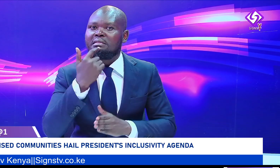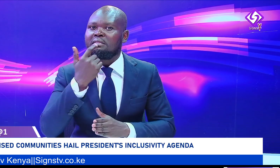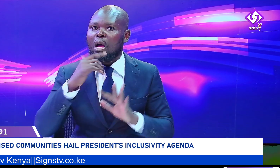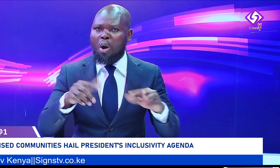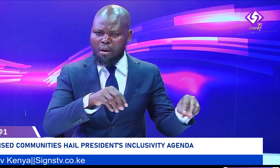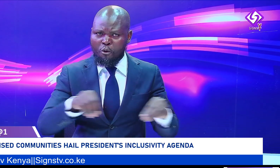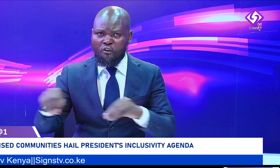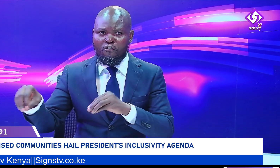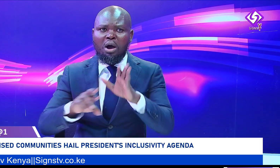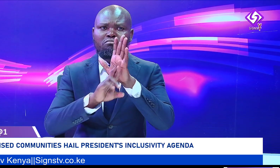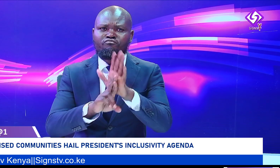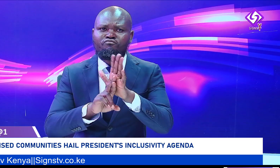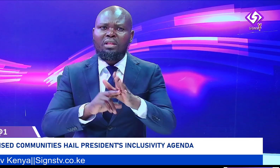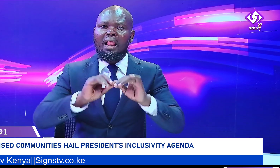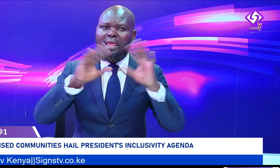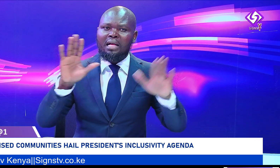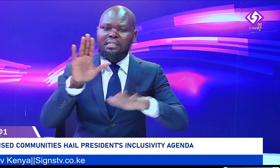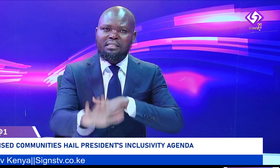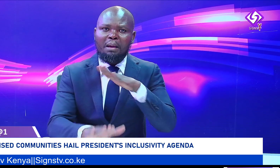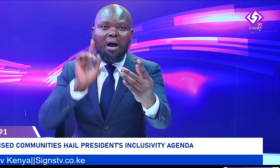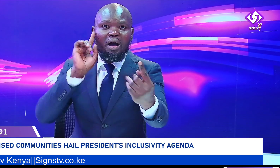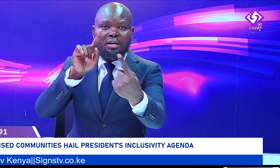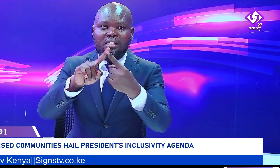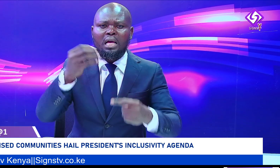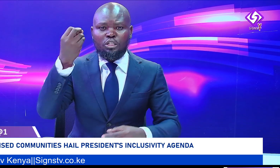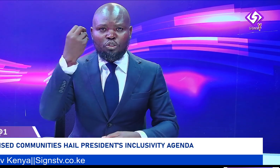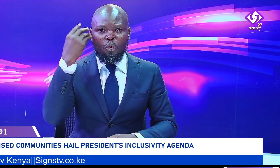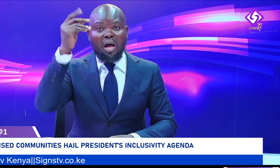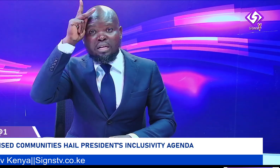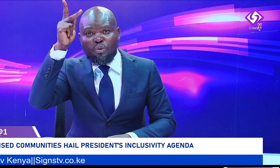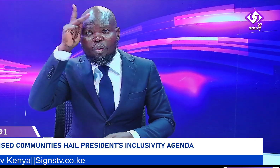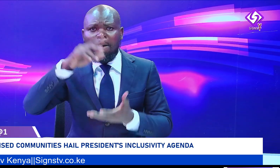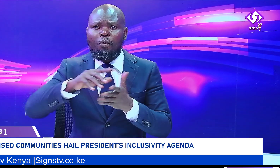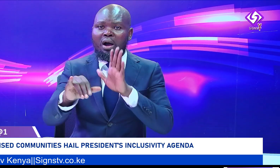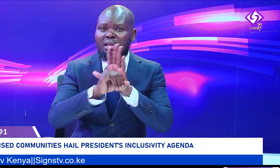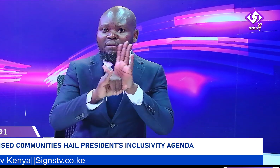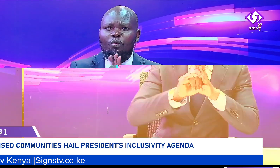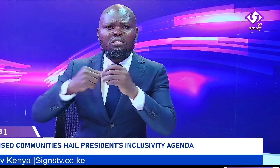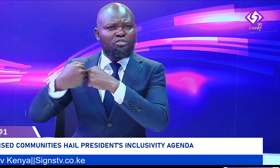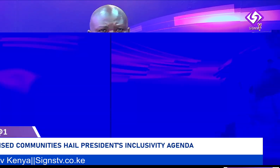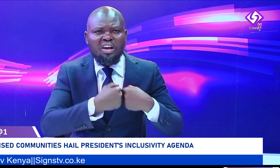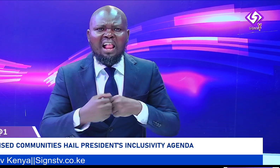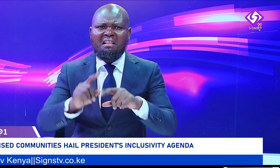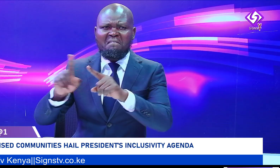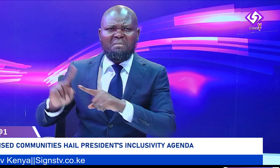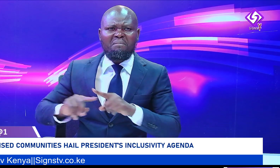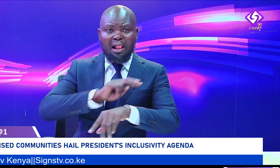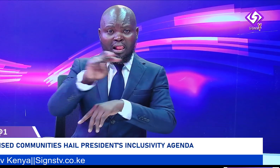groups. Community leaders say that the move represents a significant step towards acknowledging their identities, challenges,